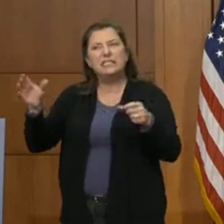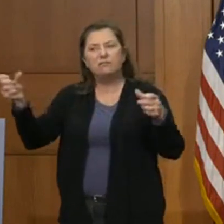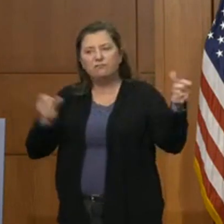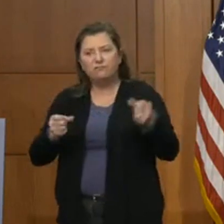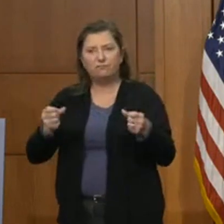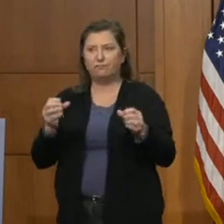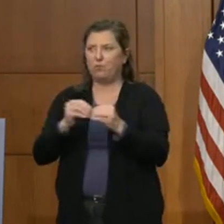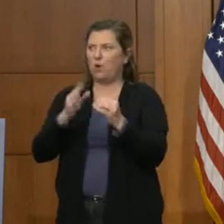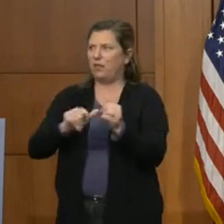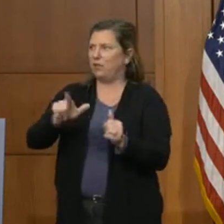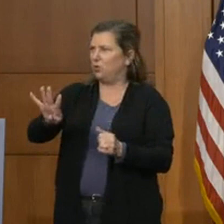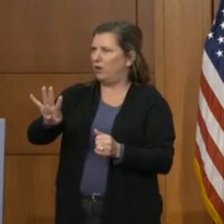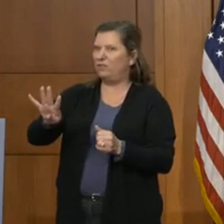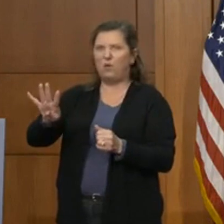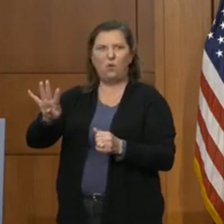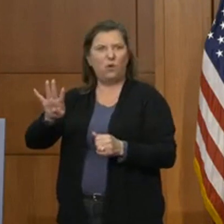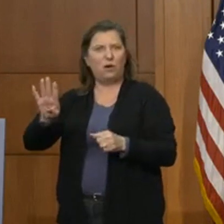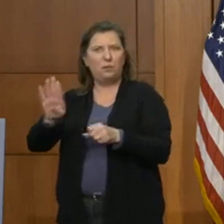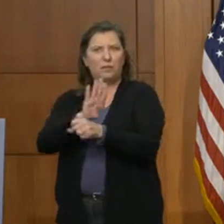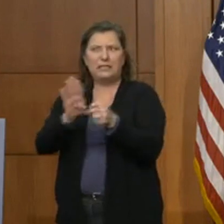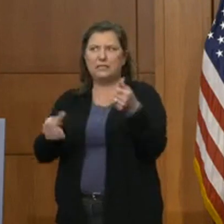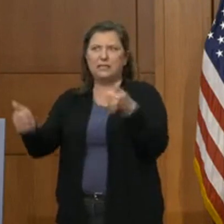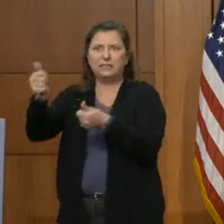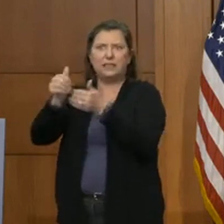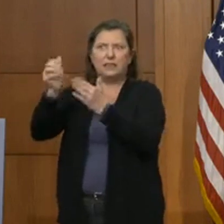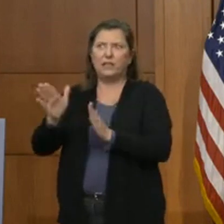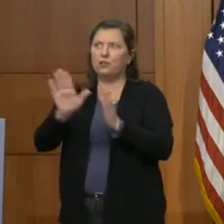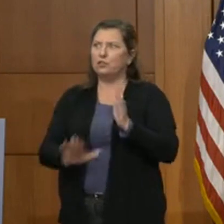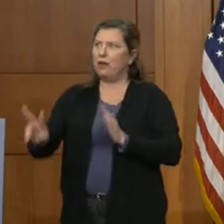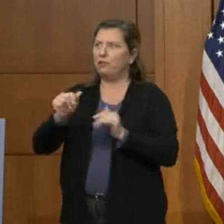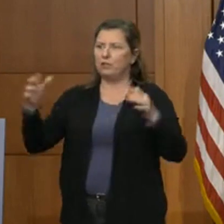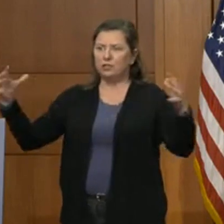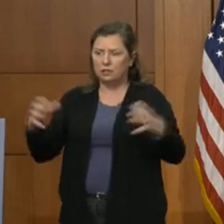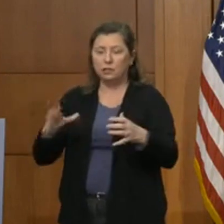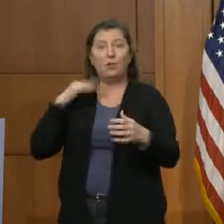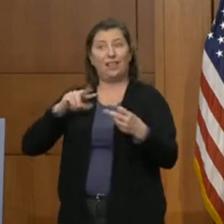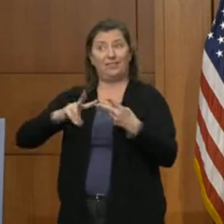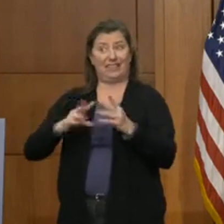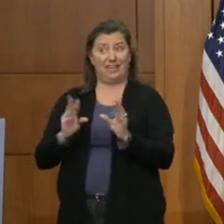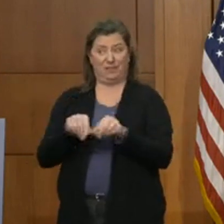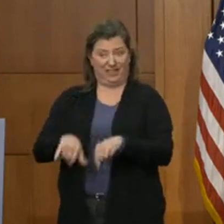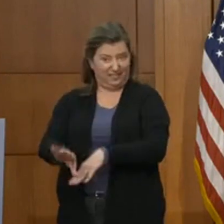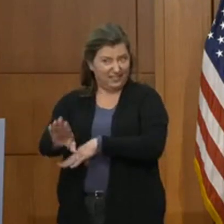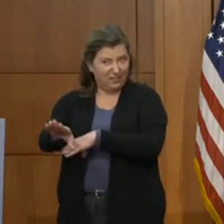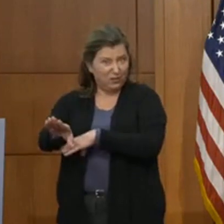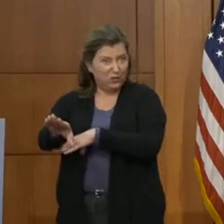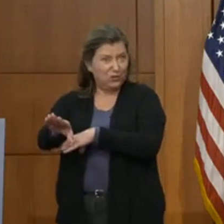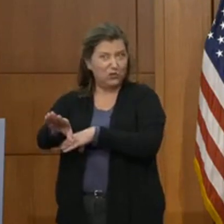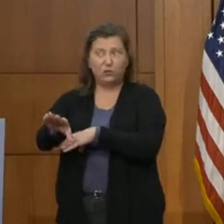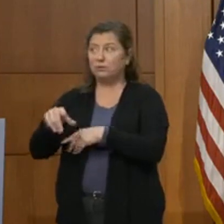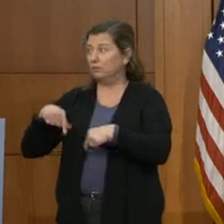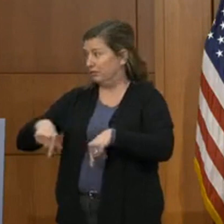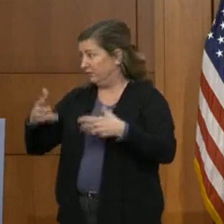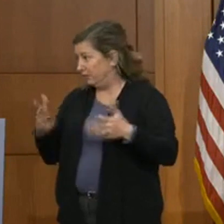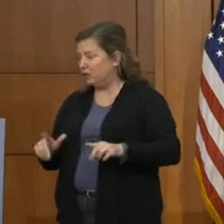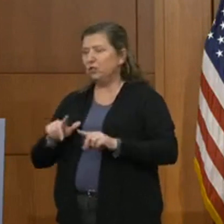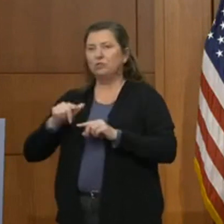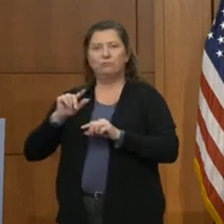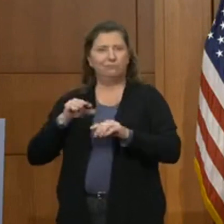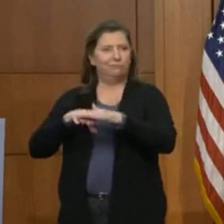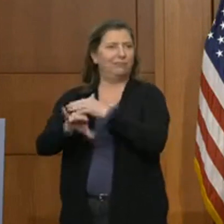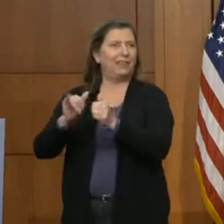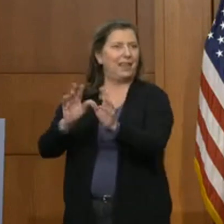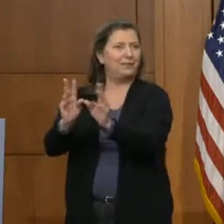over 24 business leaders throughout Virginia, we're going to have our second meeting this afternoon, just after we finish this press